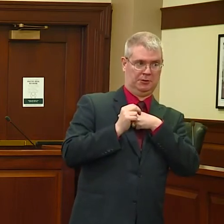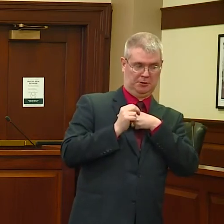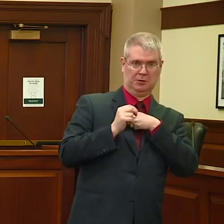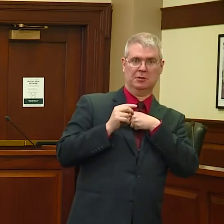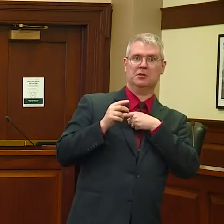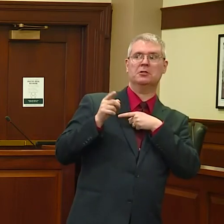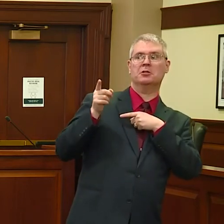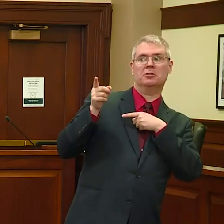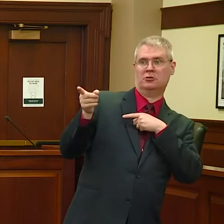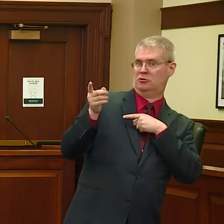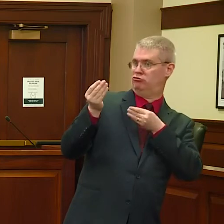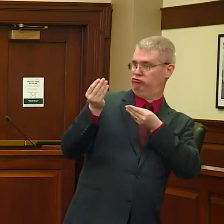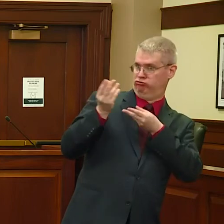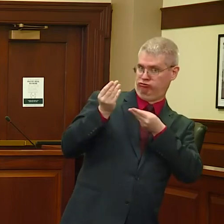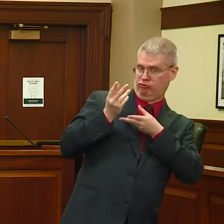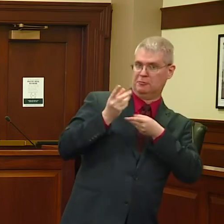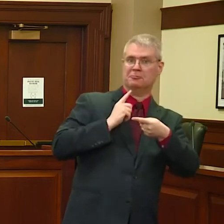Yeah.